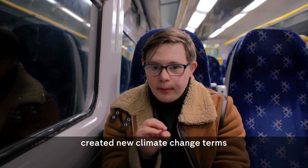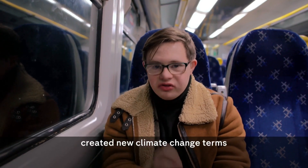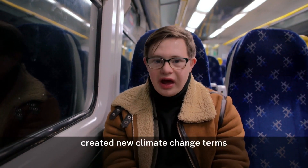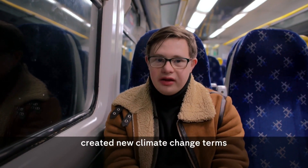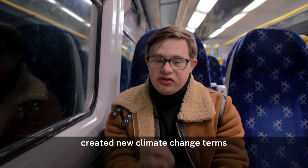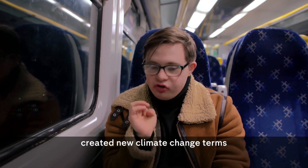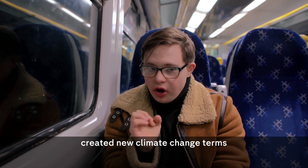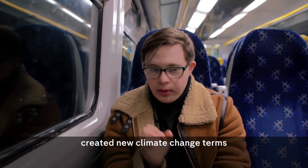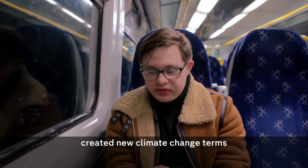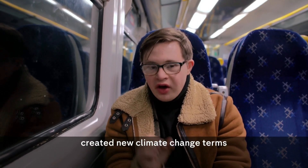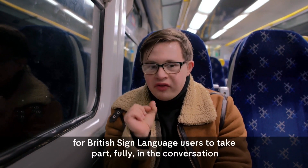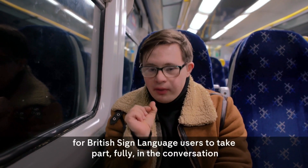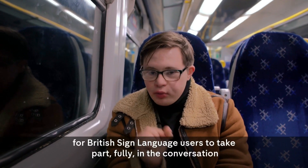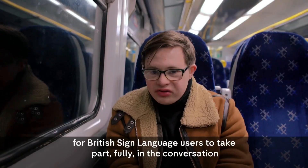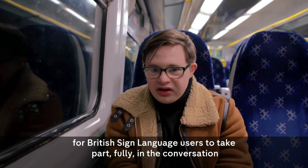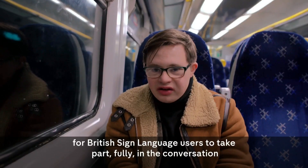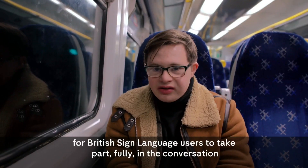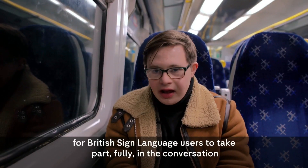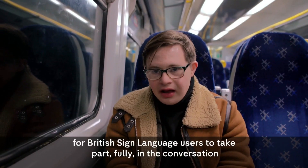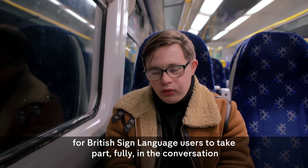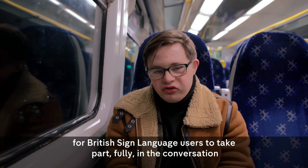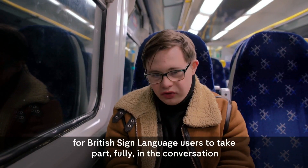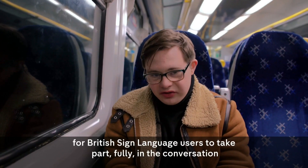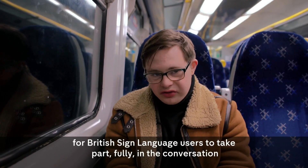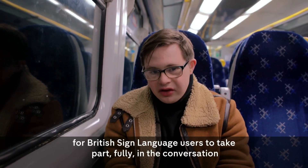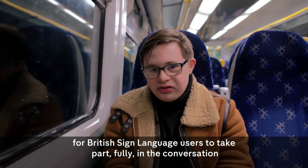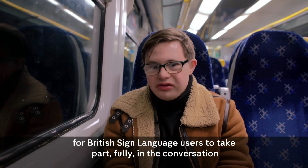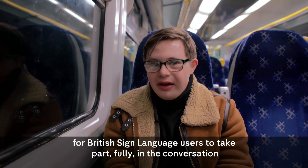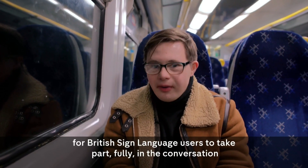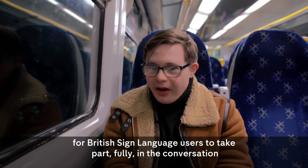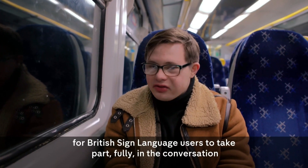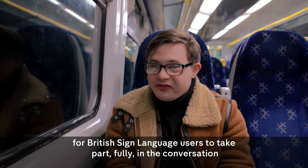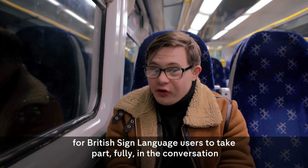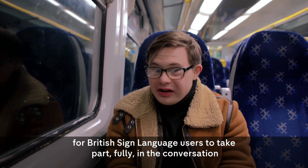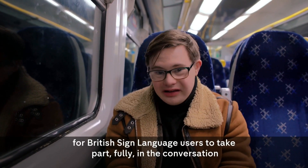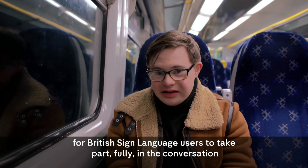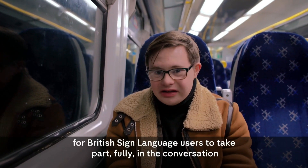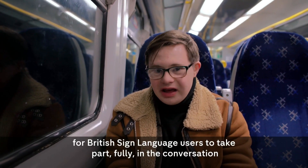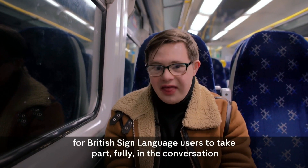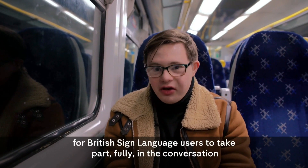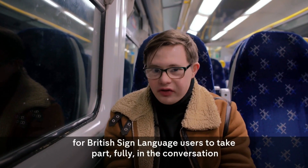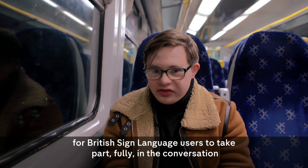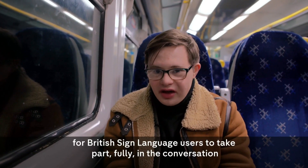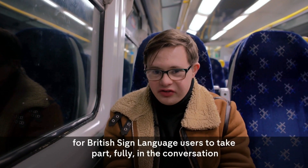climate change terms for British Sign Language users to take part fully in the